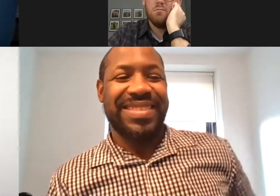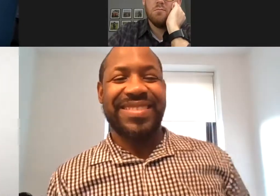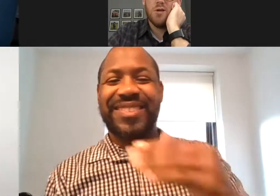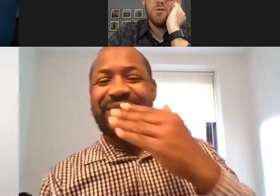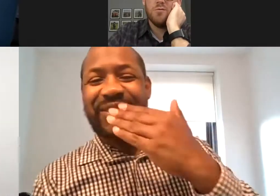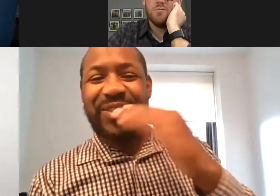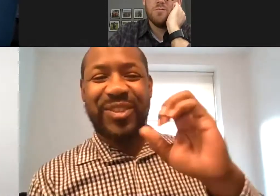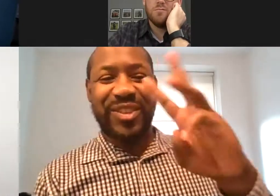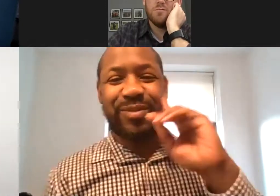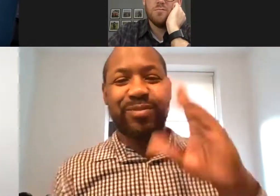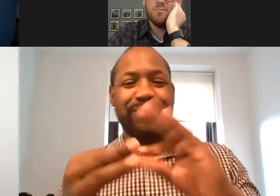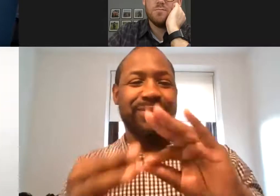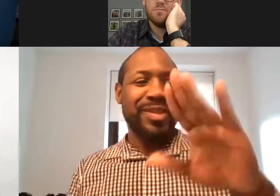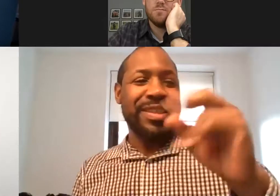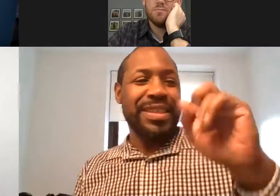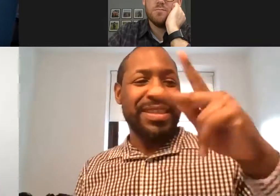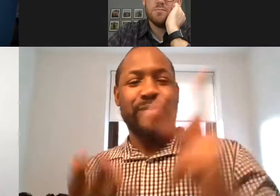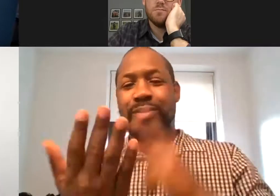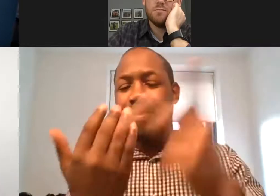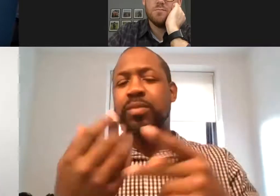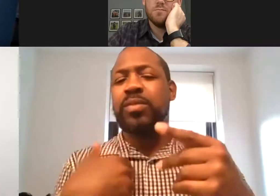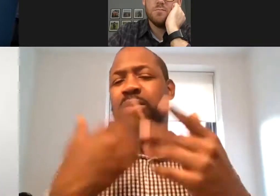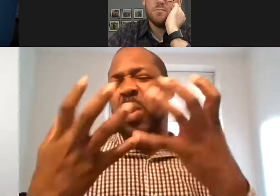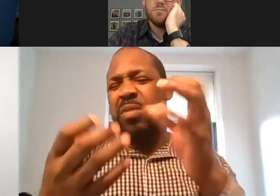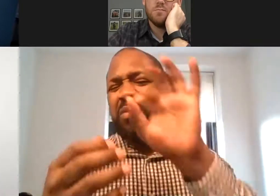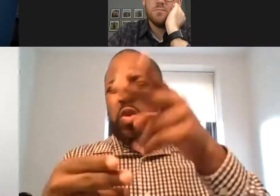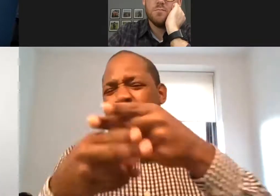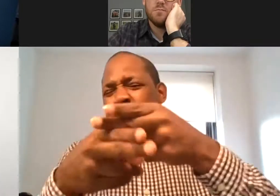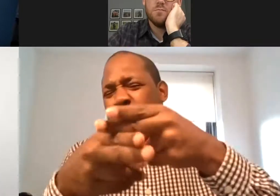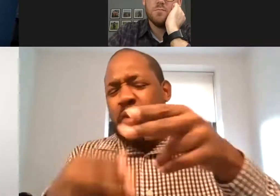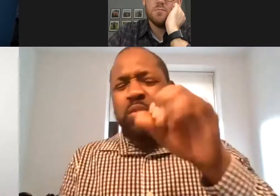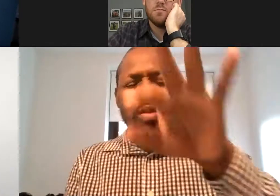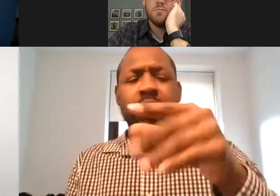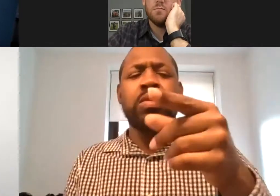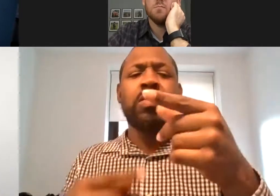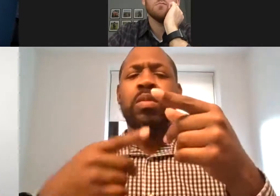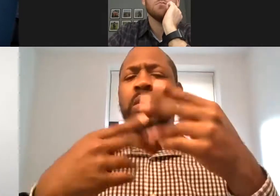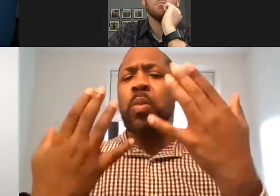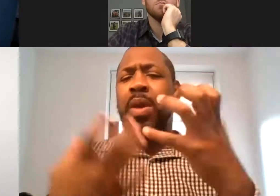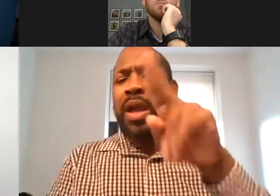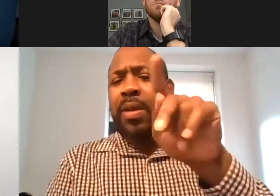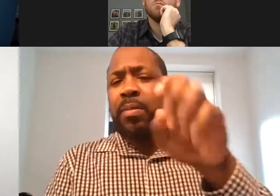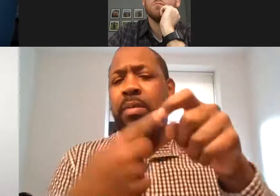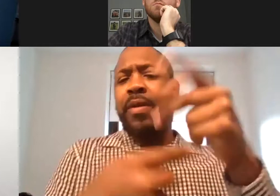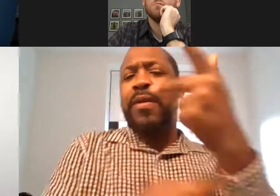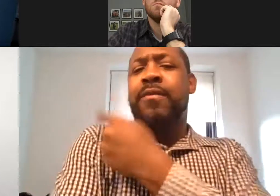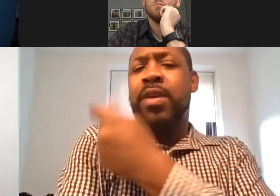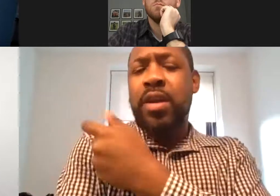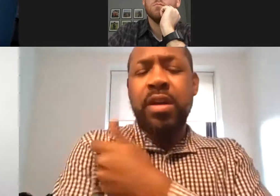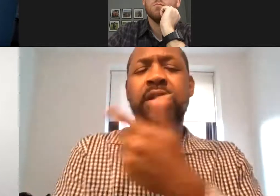Thank you. Yes, thank you, Christine, for the update on the program. I just want to make a few announcements this time. I just want to give an update